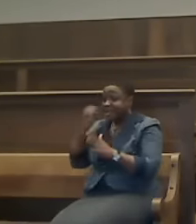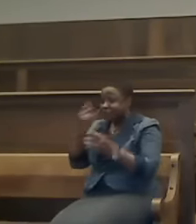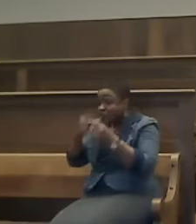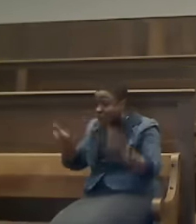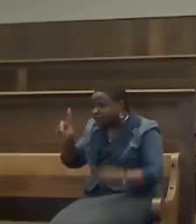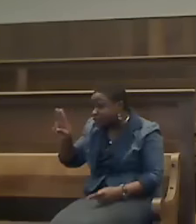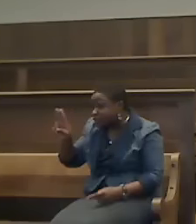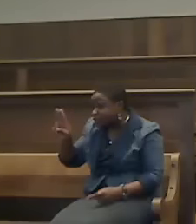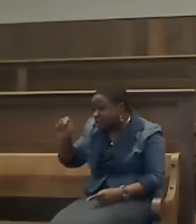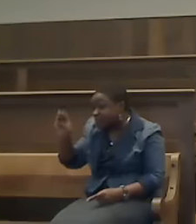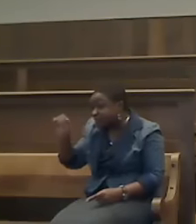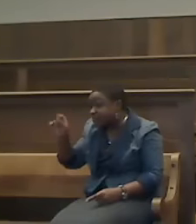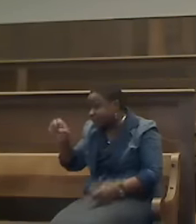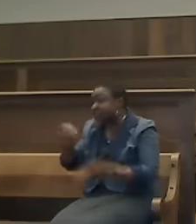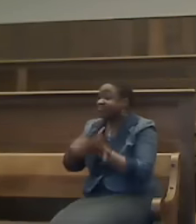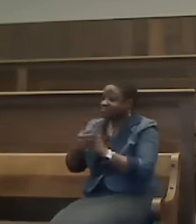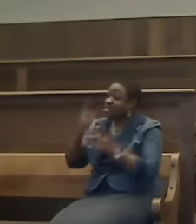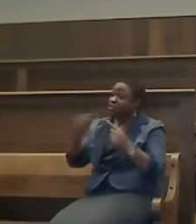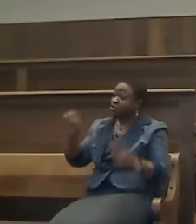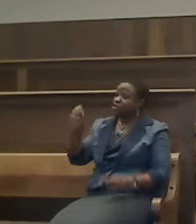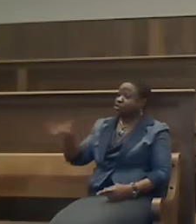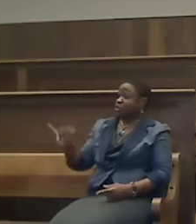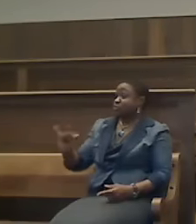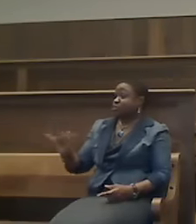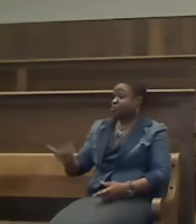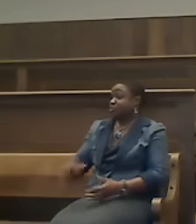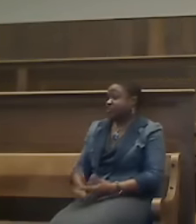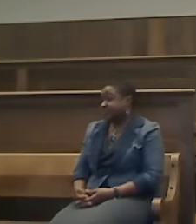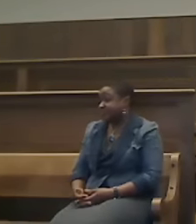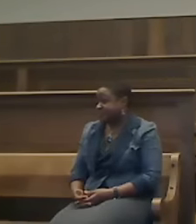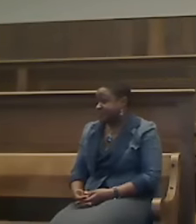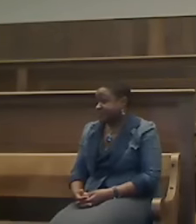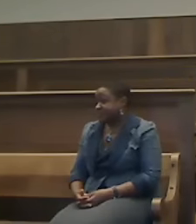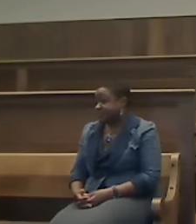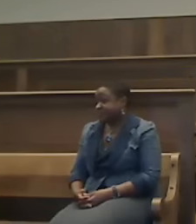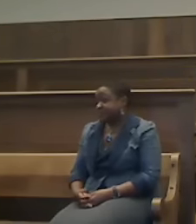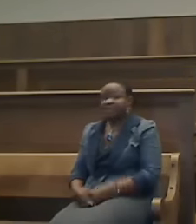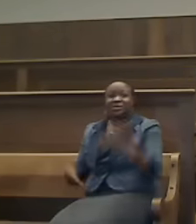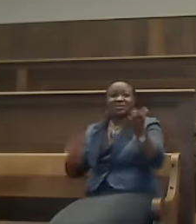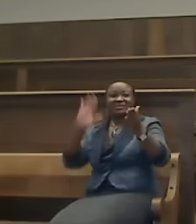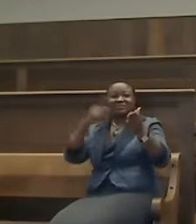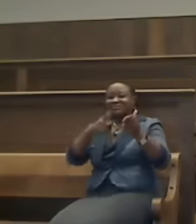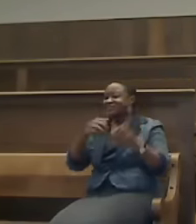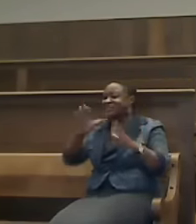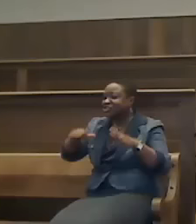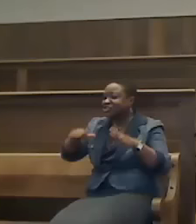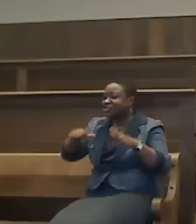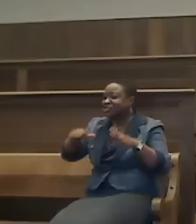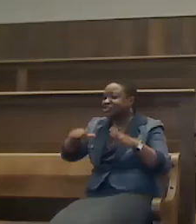be allergic to soy. Now the only human feeding, yeah, they're reacting to what I'm saying.